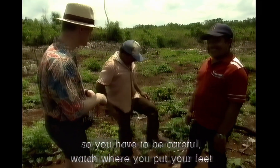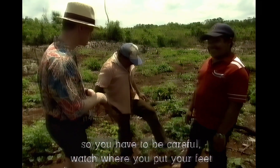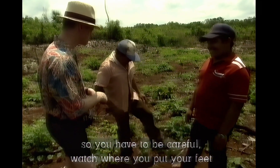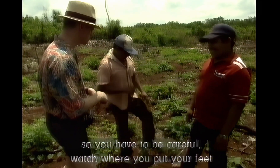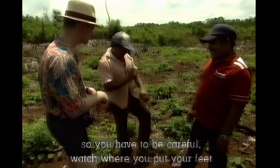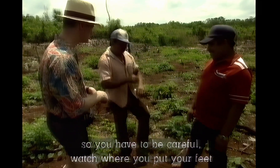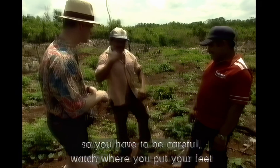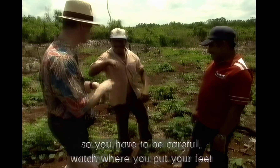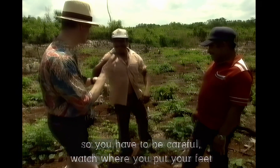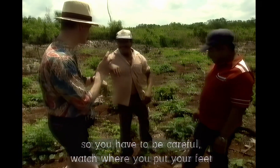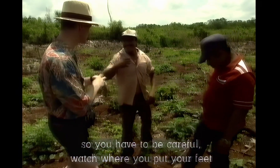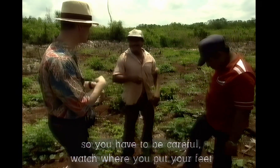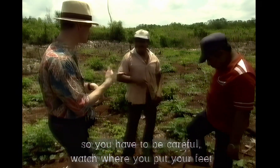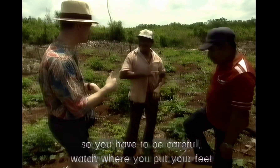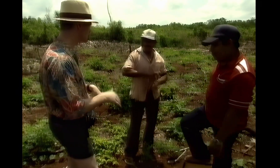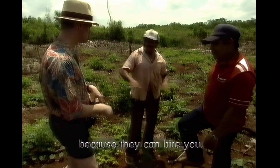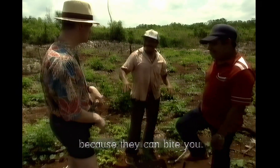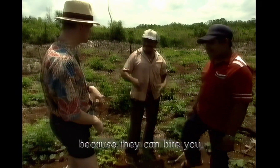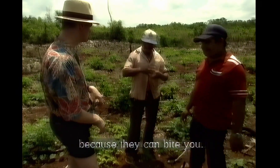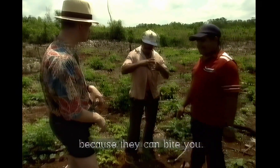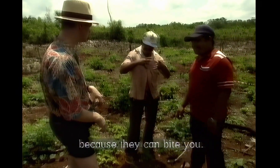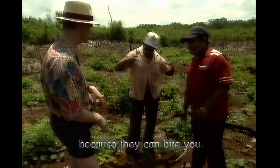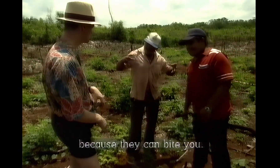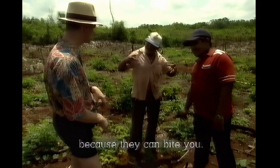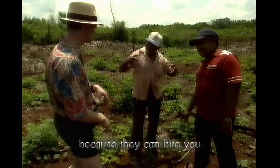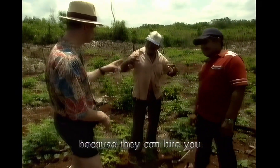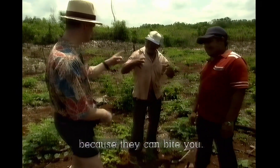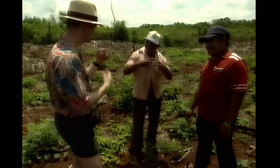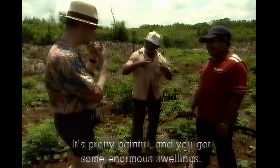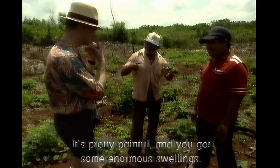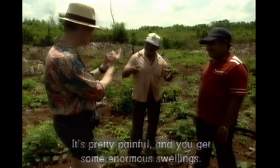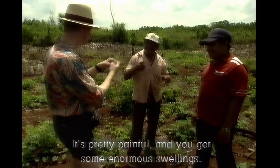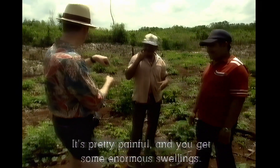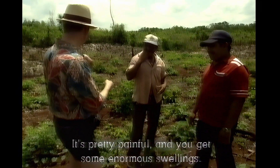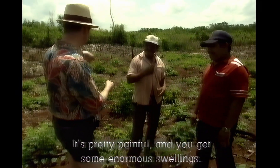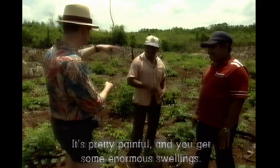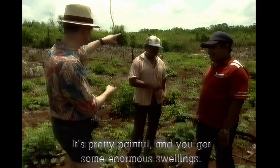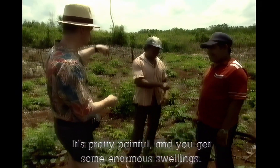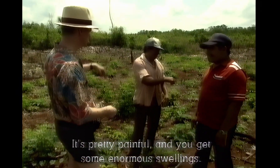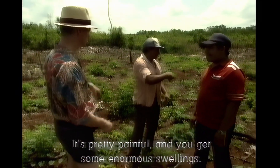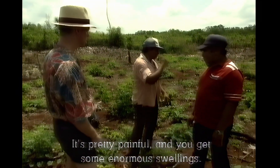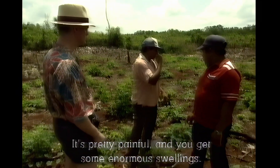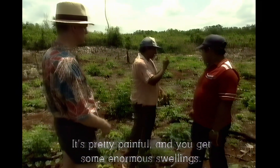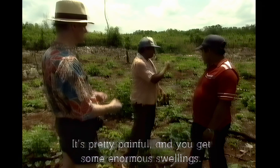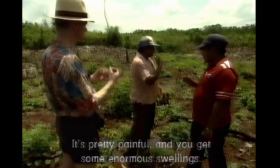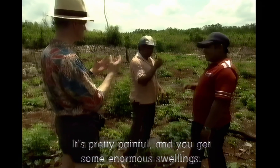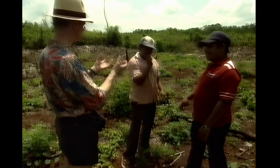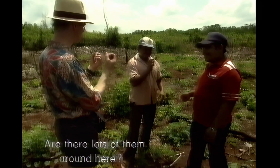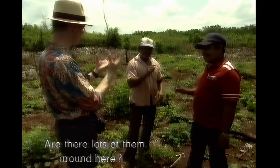Watch where you put your feet, because they can bite you. It's pretty painful, and you get some enormous swellings. So are there lots of them